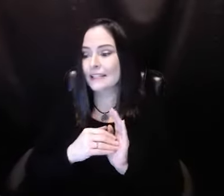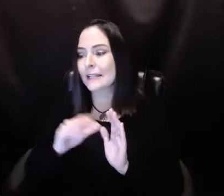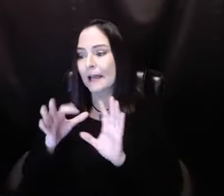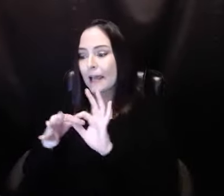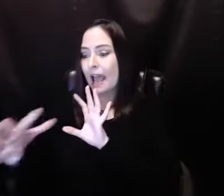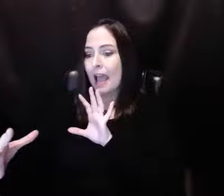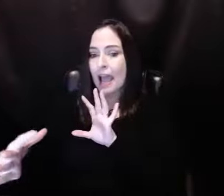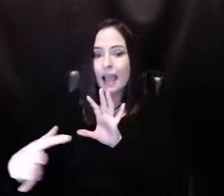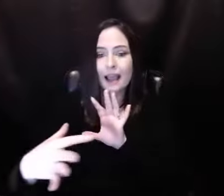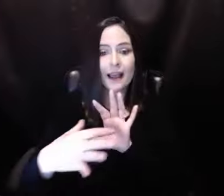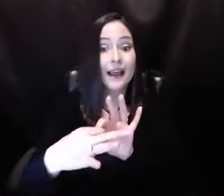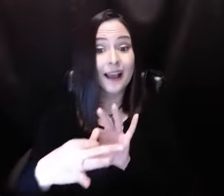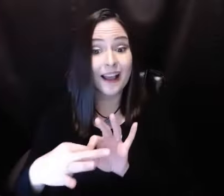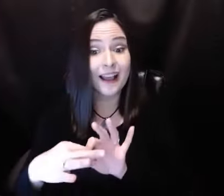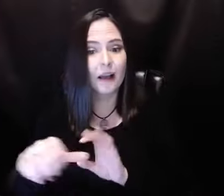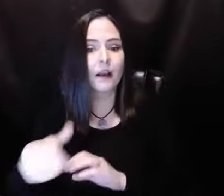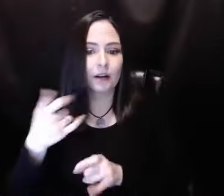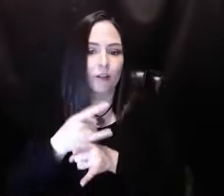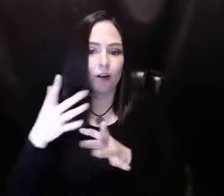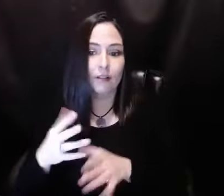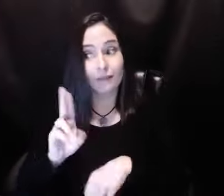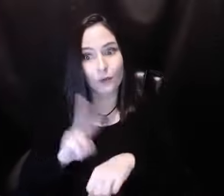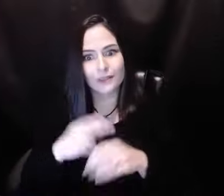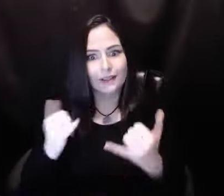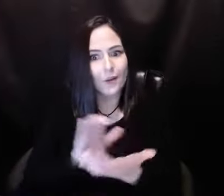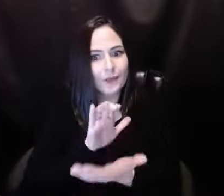I again found another alcoholic because I'm married to one.